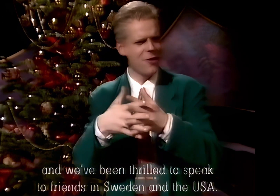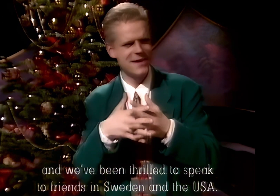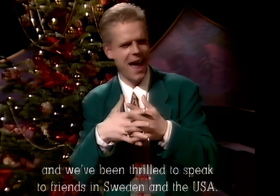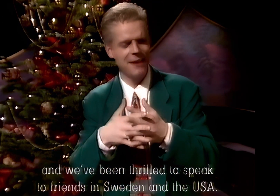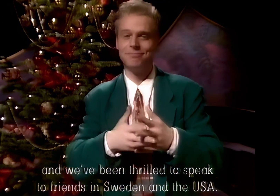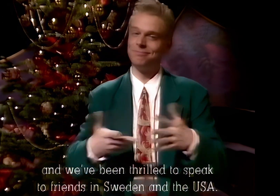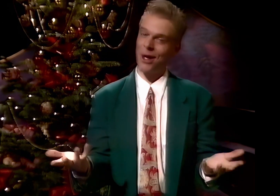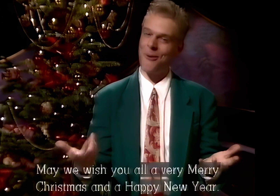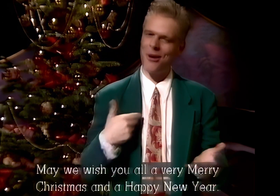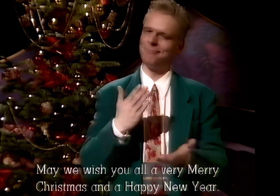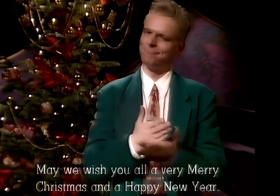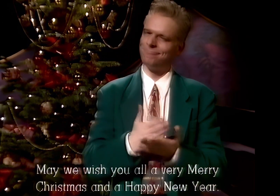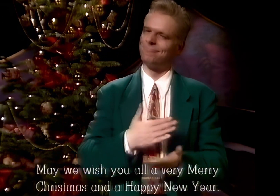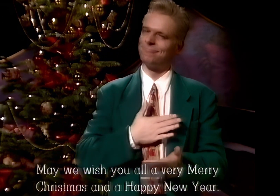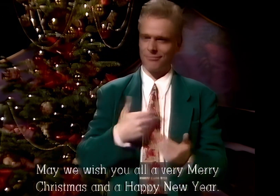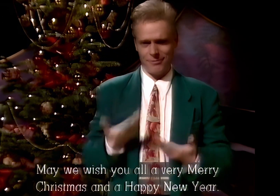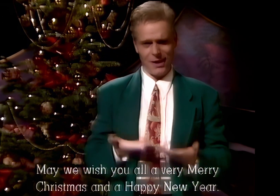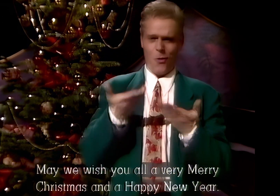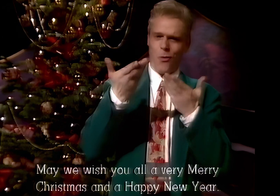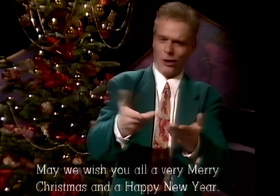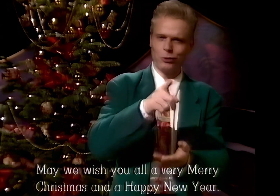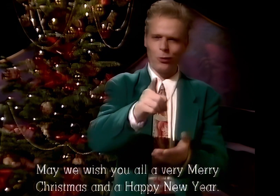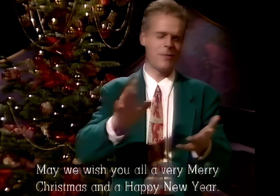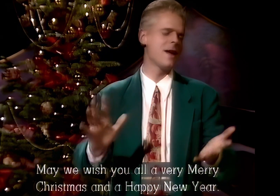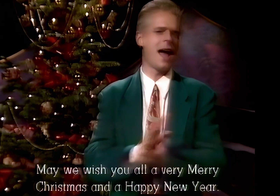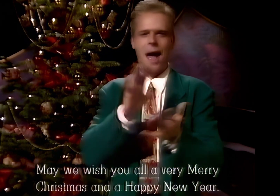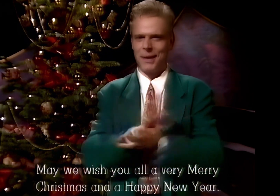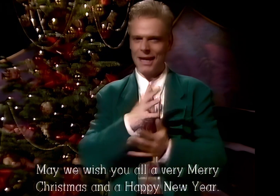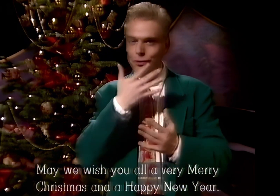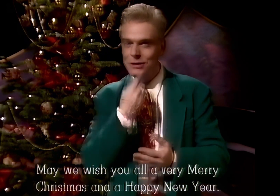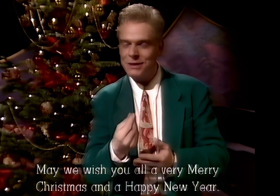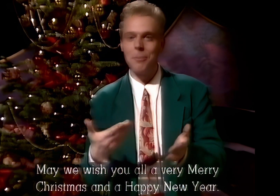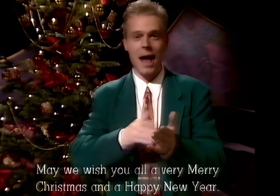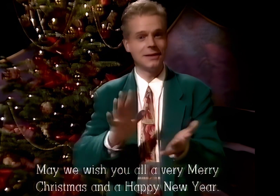May we wish you all a very Merry Christmas and a Happy New Year.